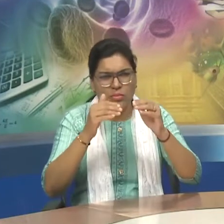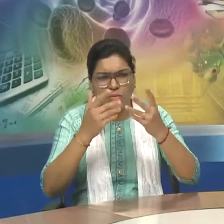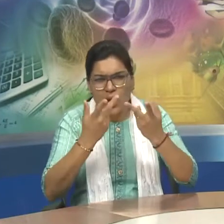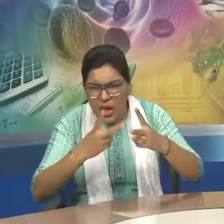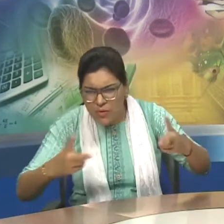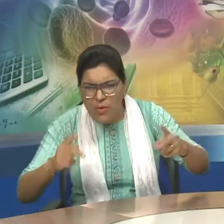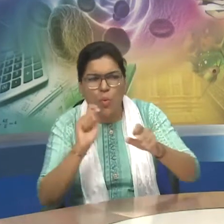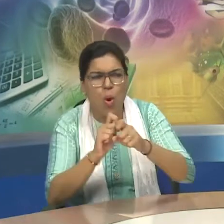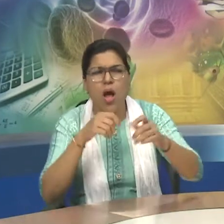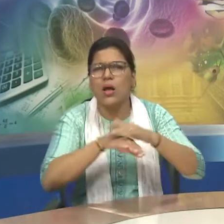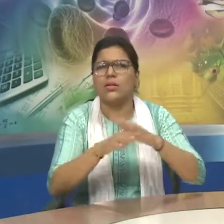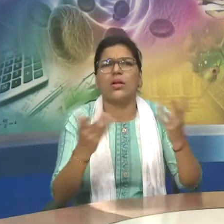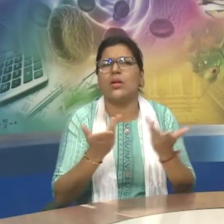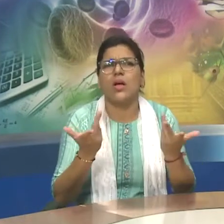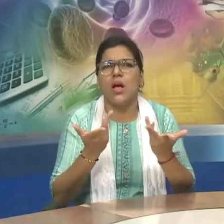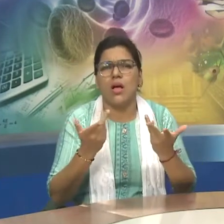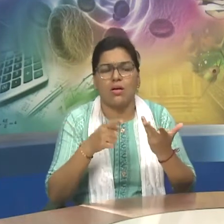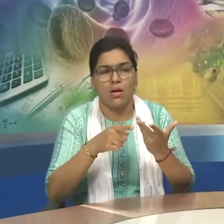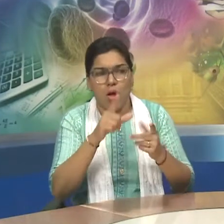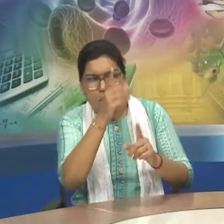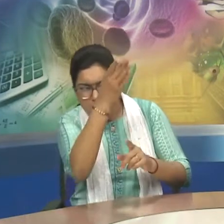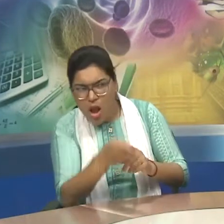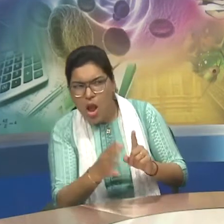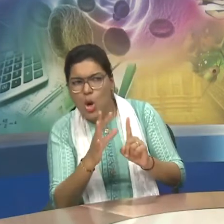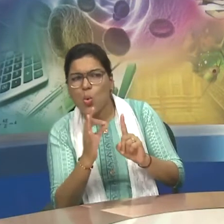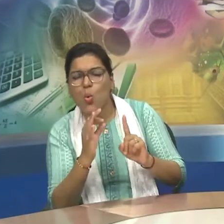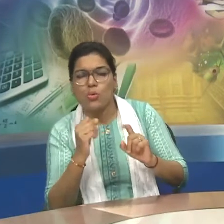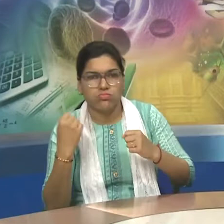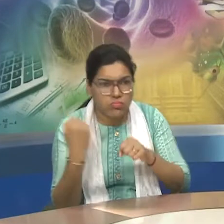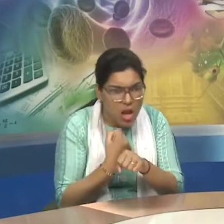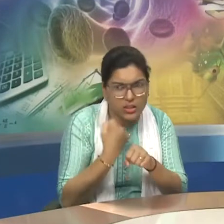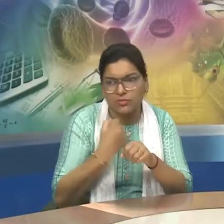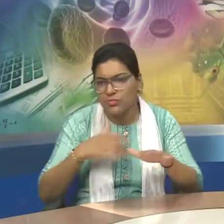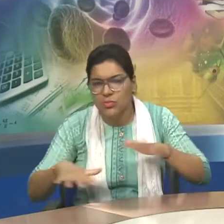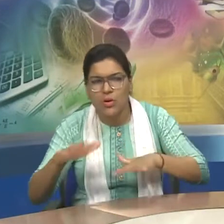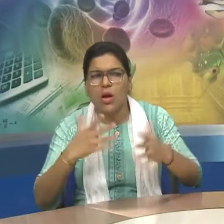domestic chores and subsistence